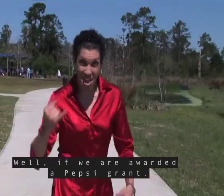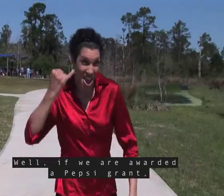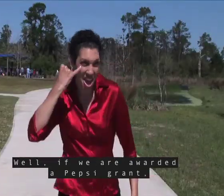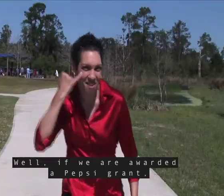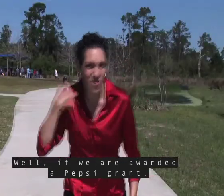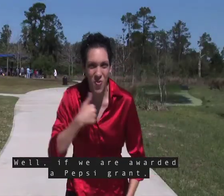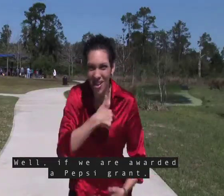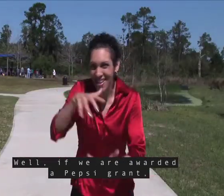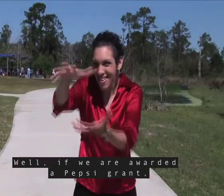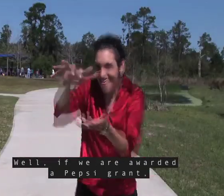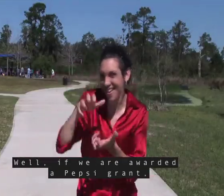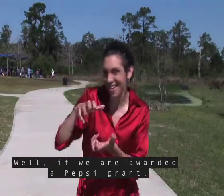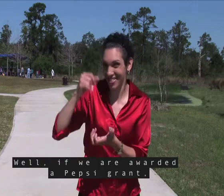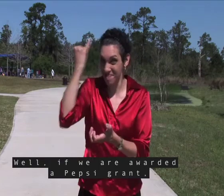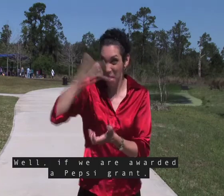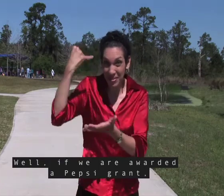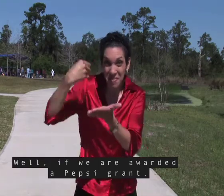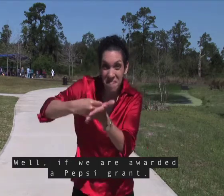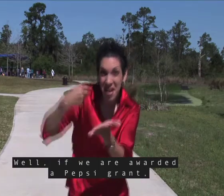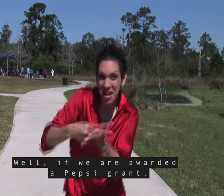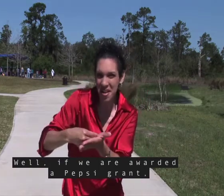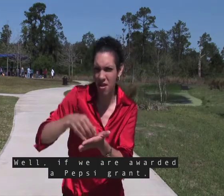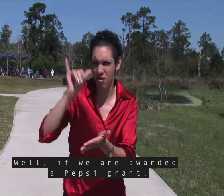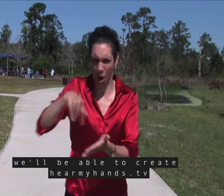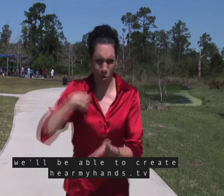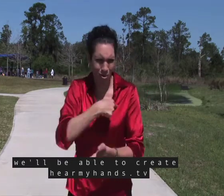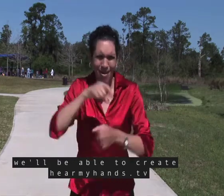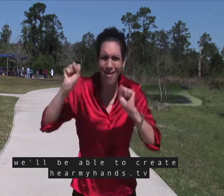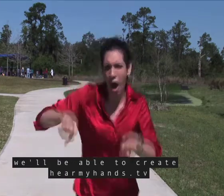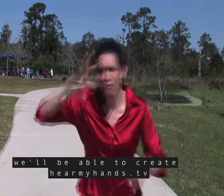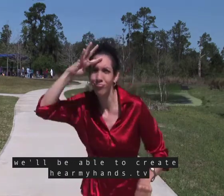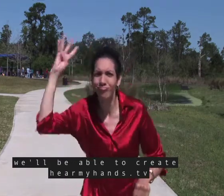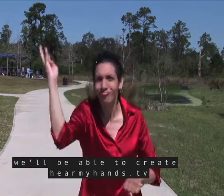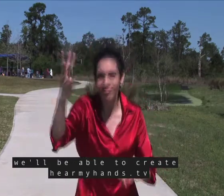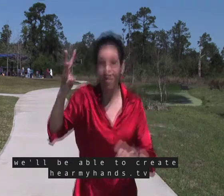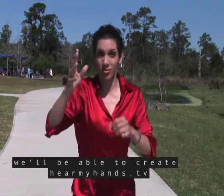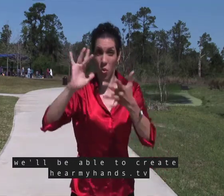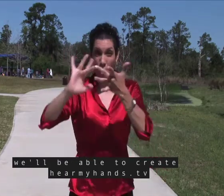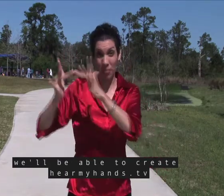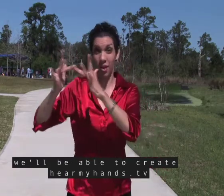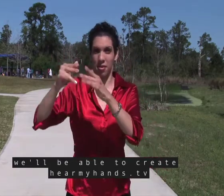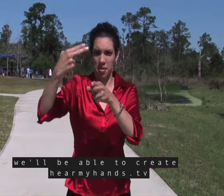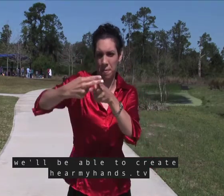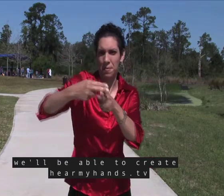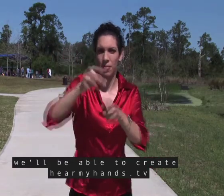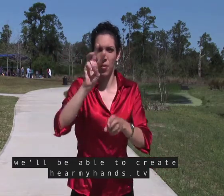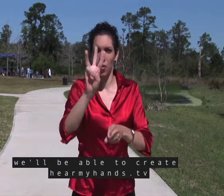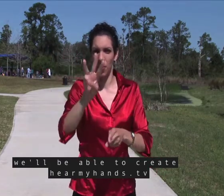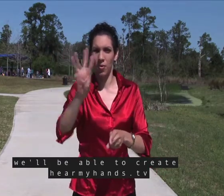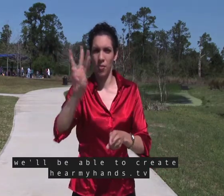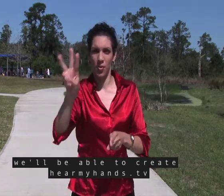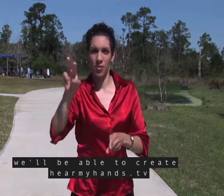if we're awarded a Pepsi grant, we'll be able to create HearMyHands